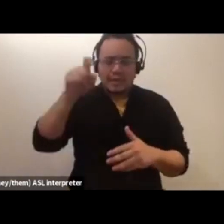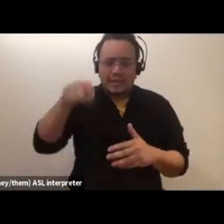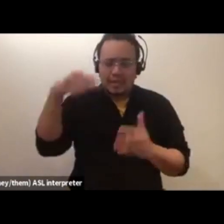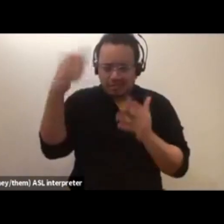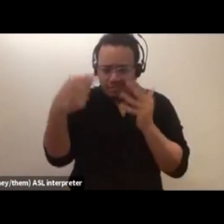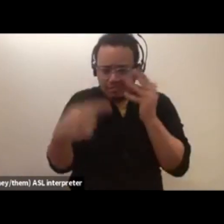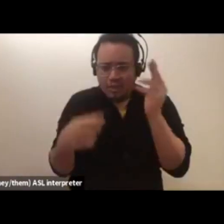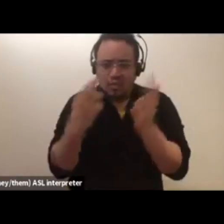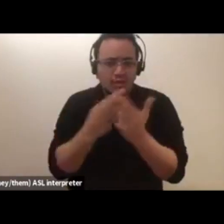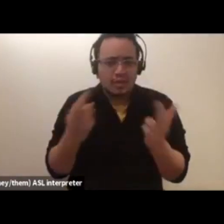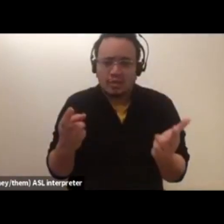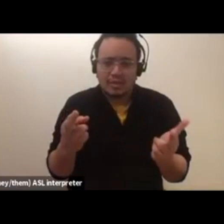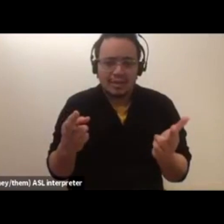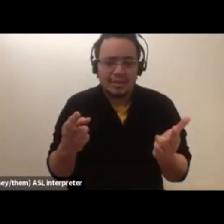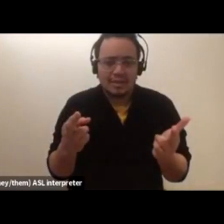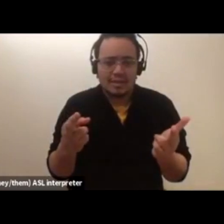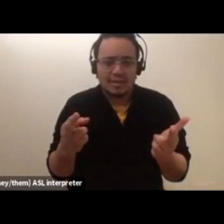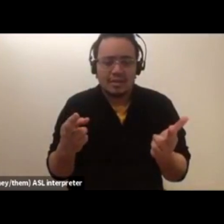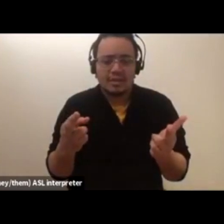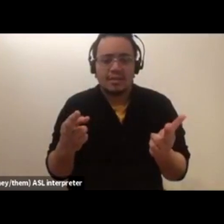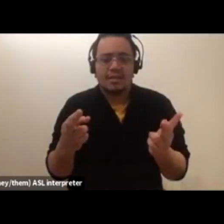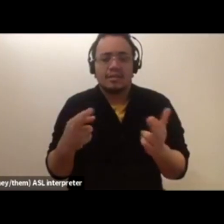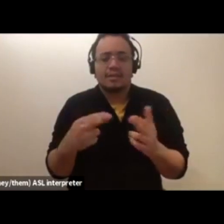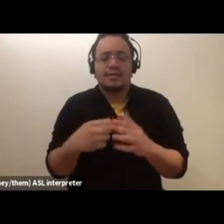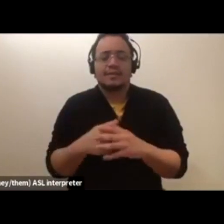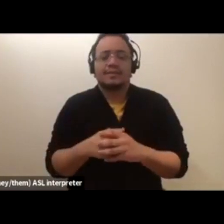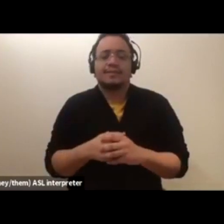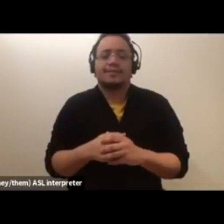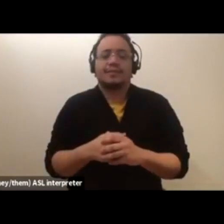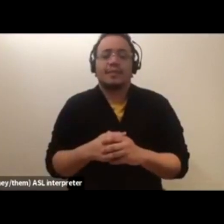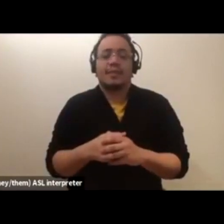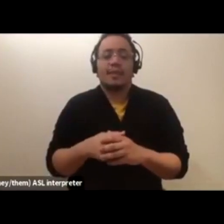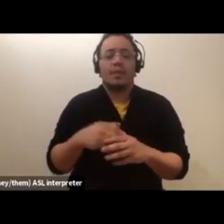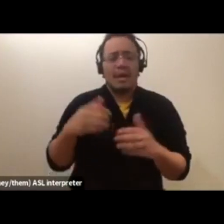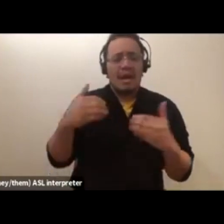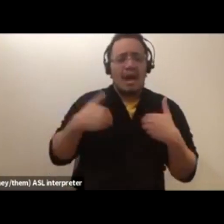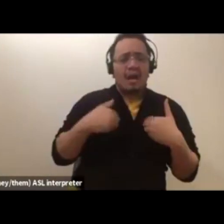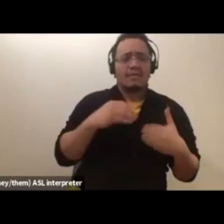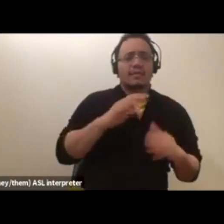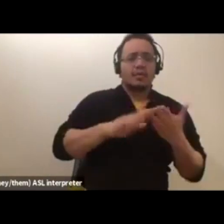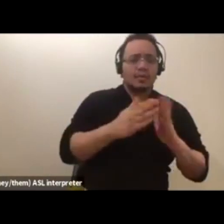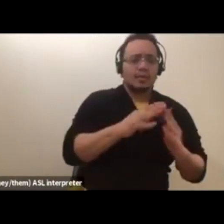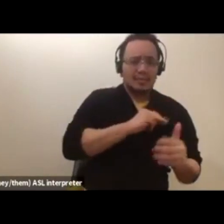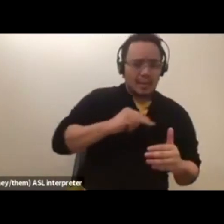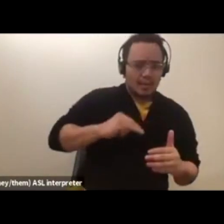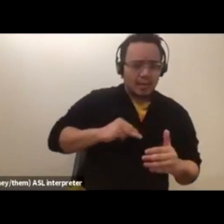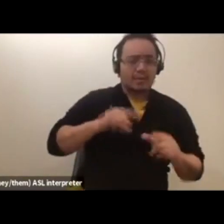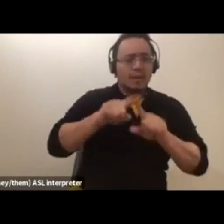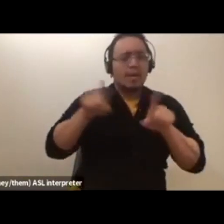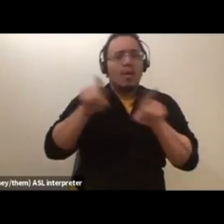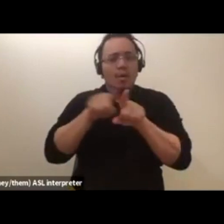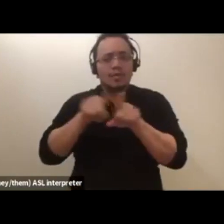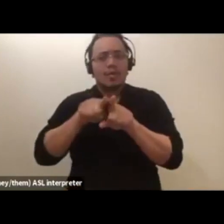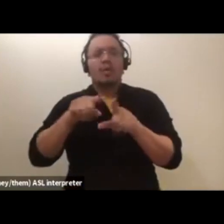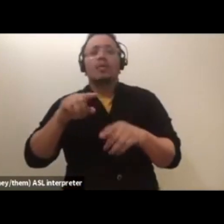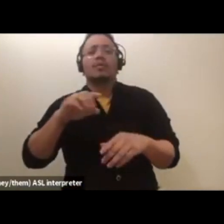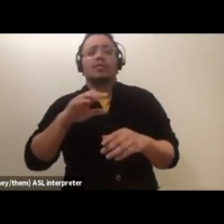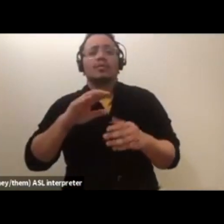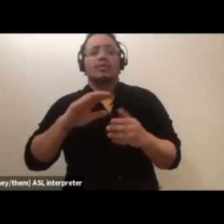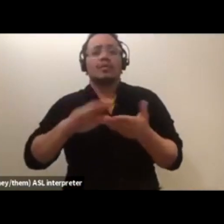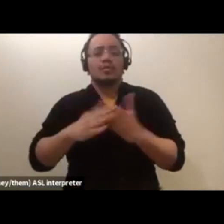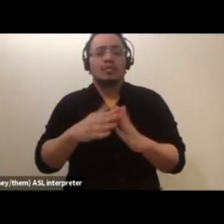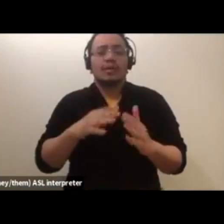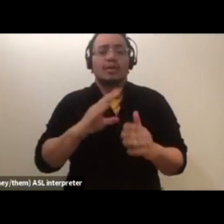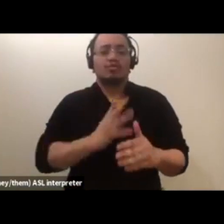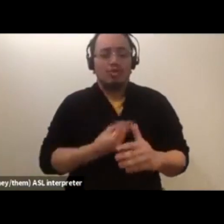is not only community members, but community trans-led organizations around the country. We need to also have access